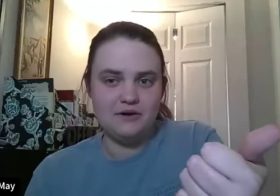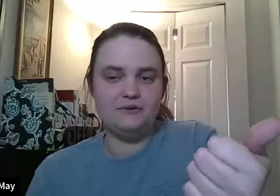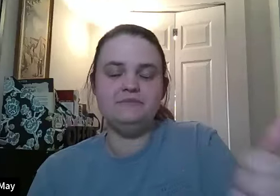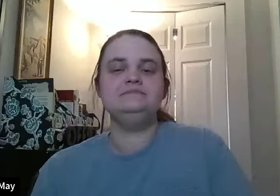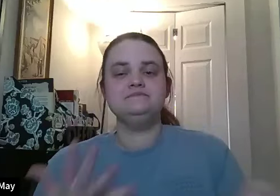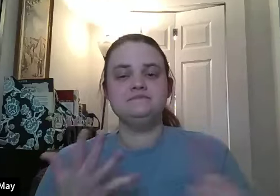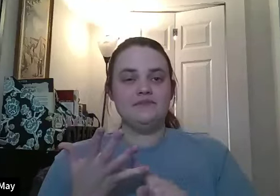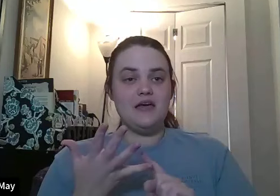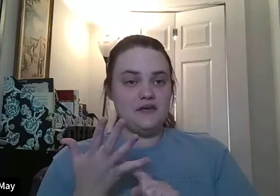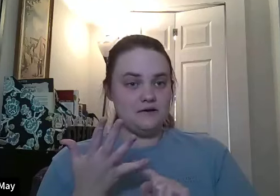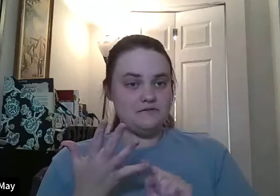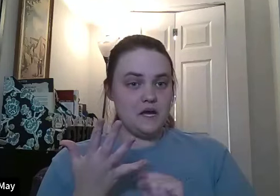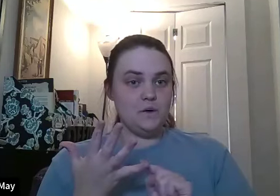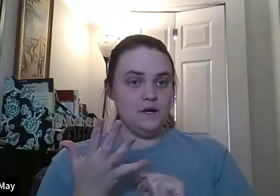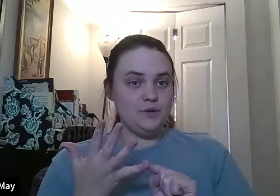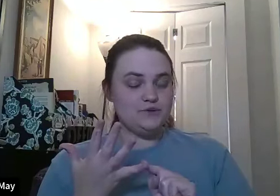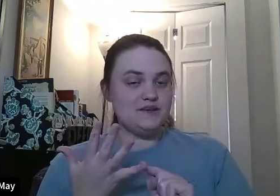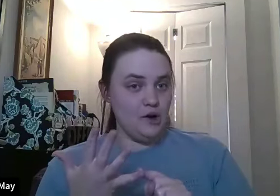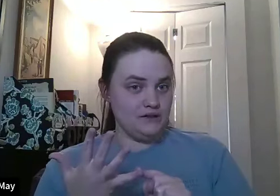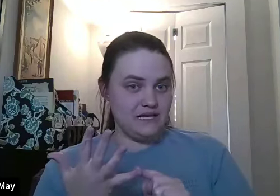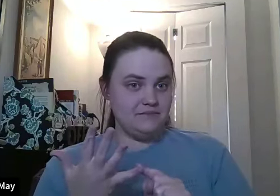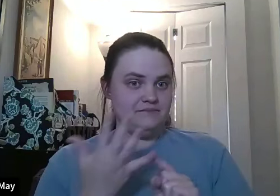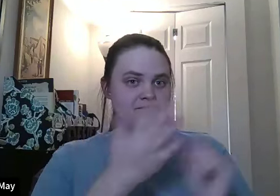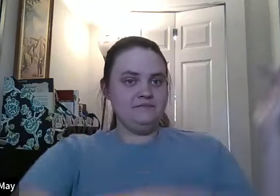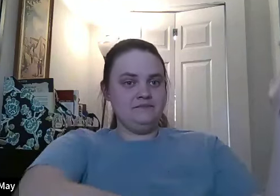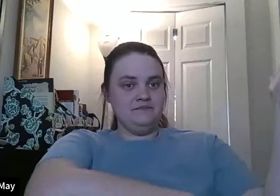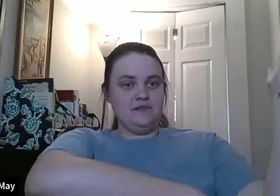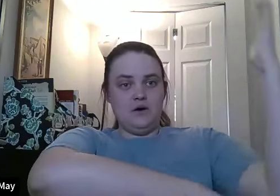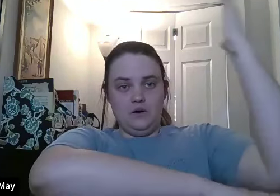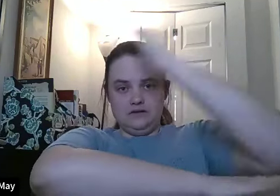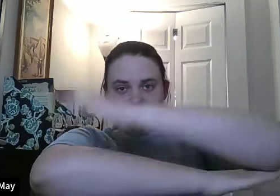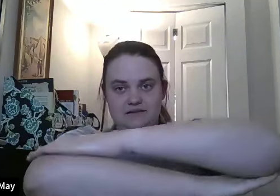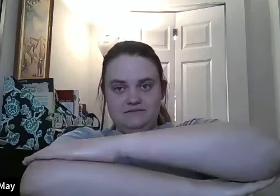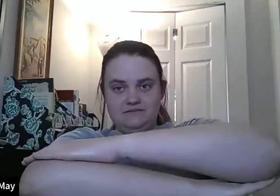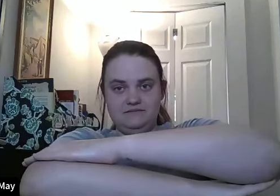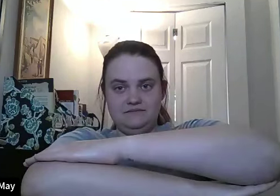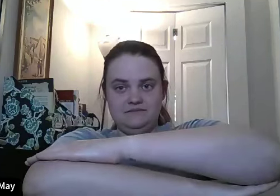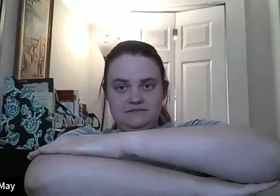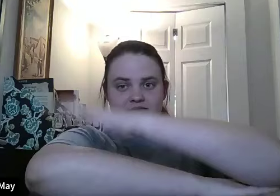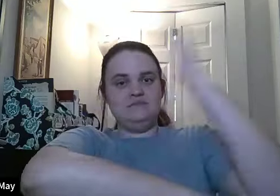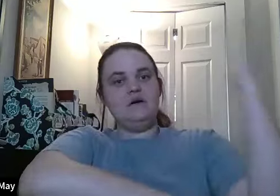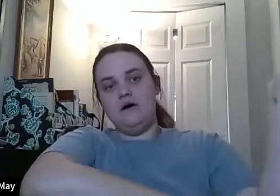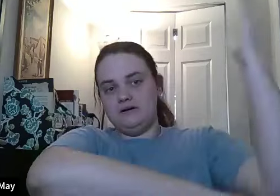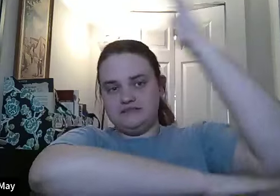Tomorrow. And then our final one, which was all day. All day. All day.